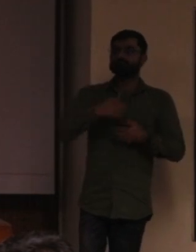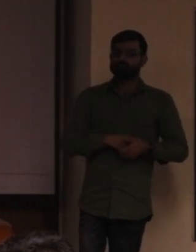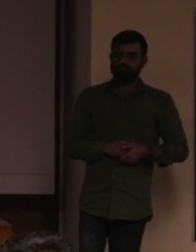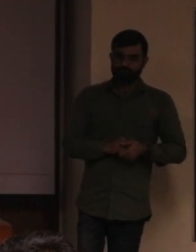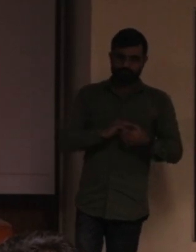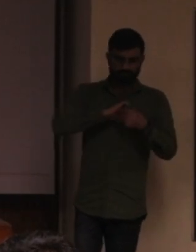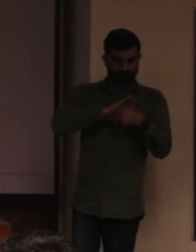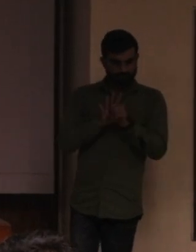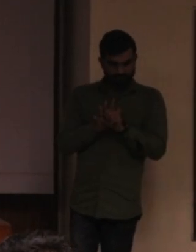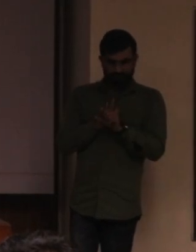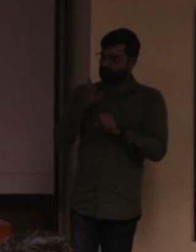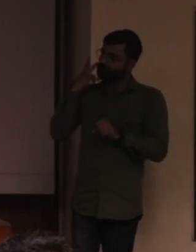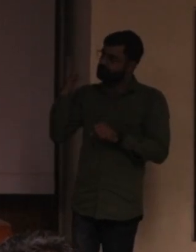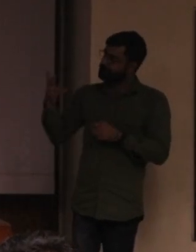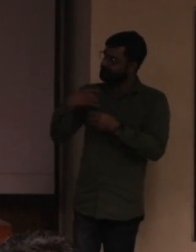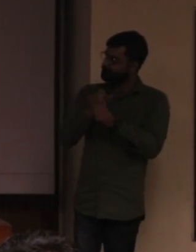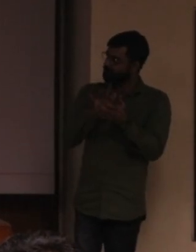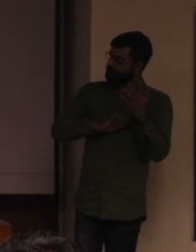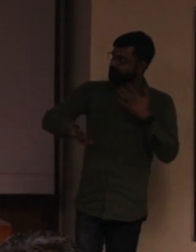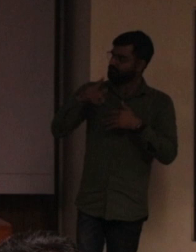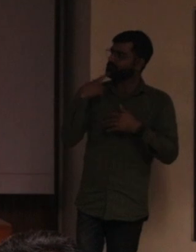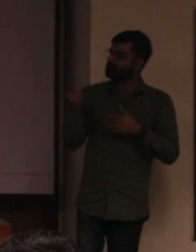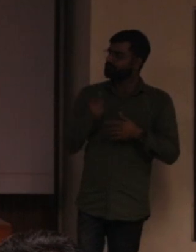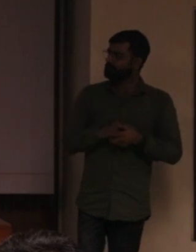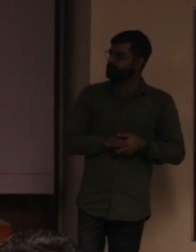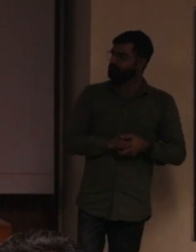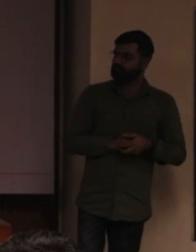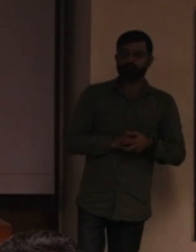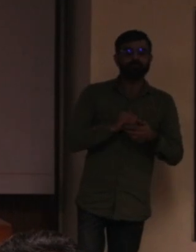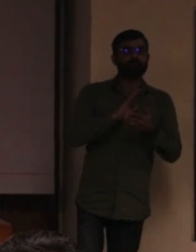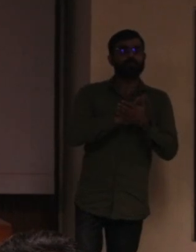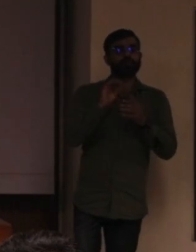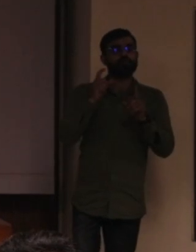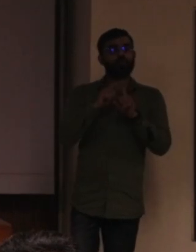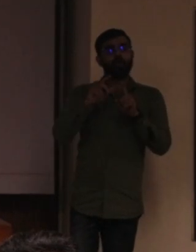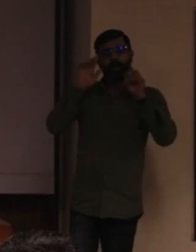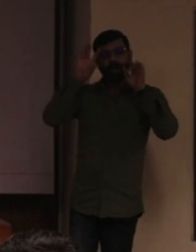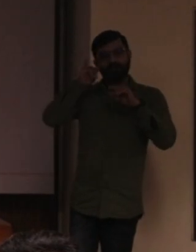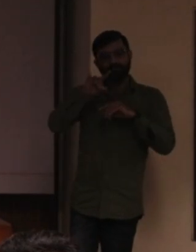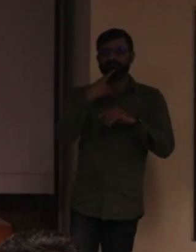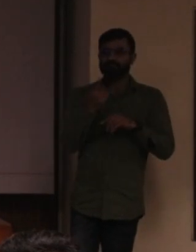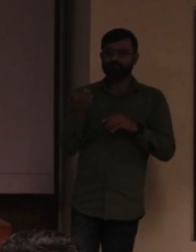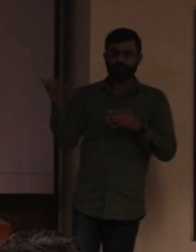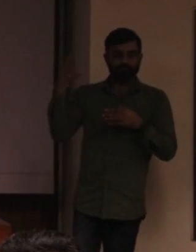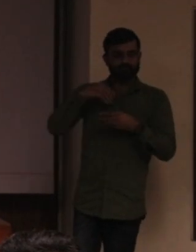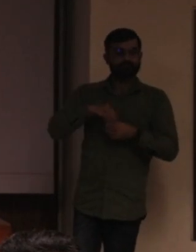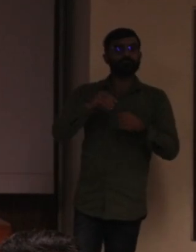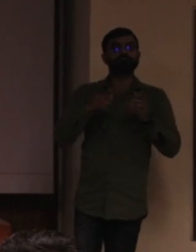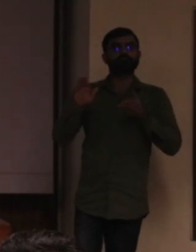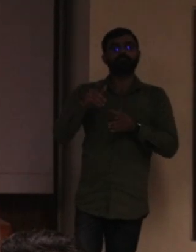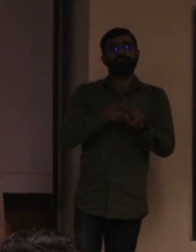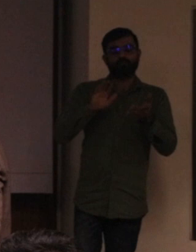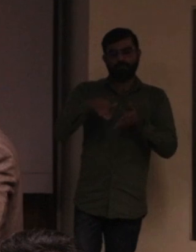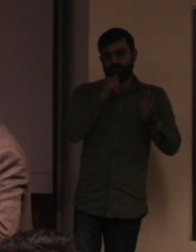you call, COVID. So we have created, and especially hog deer, which was reported in 1834, now came to Yamuna Basin Park. Next,